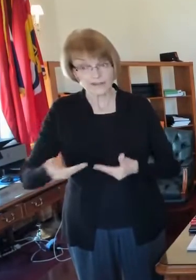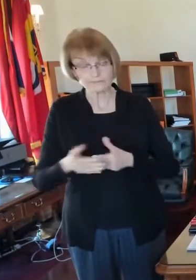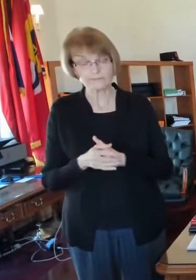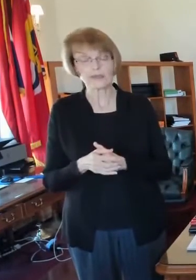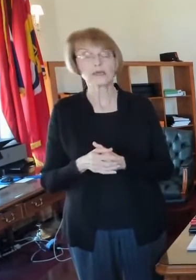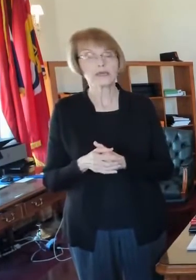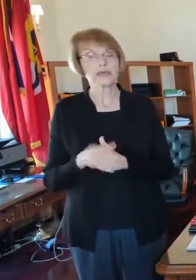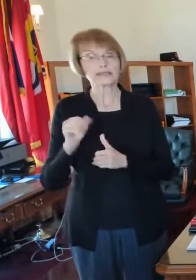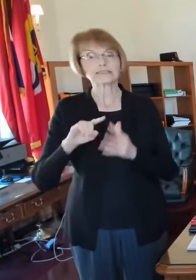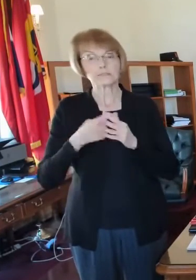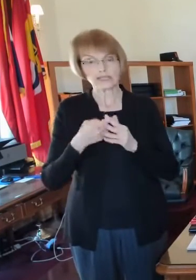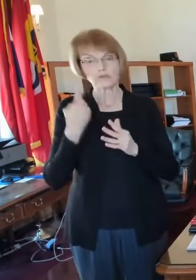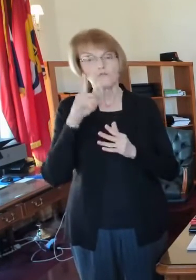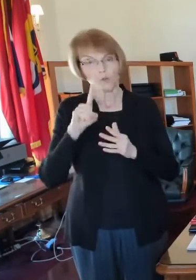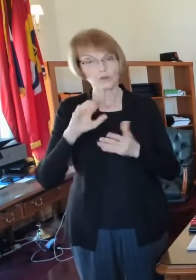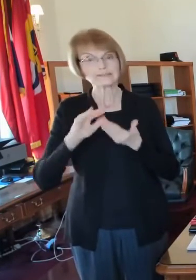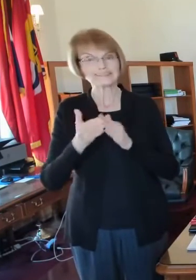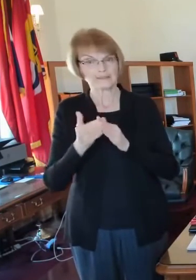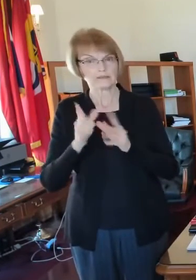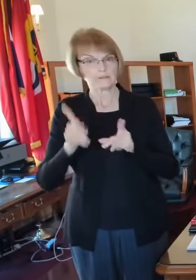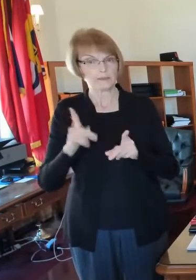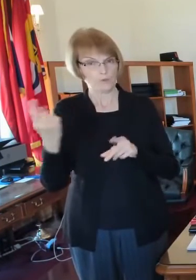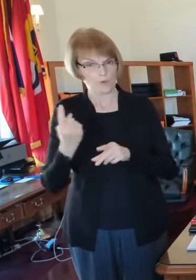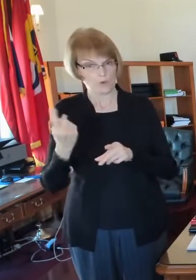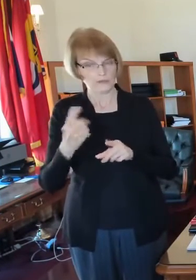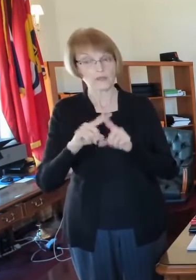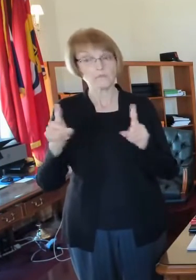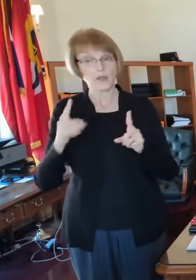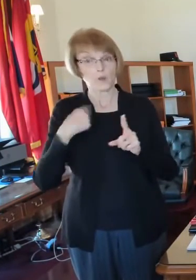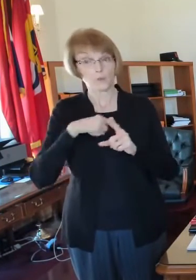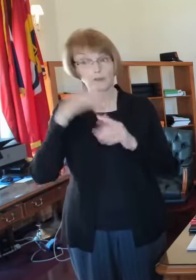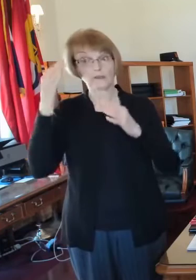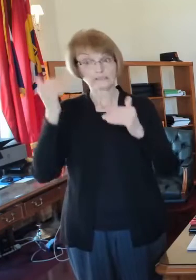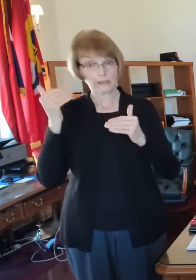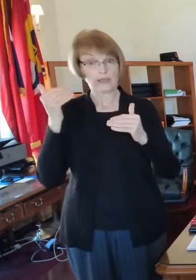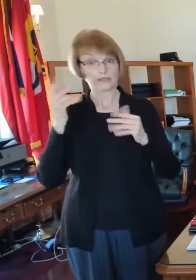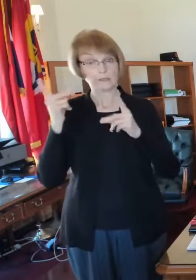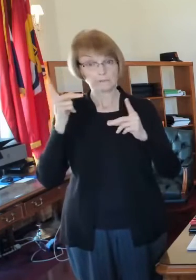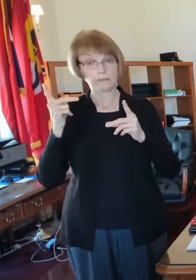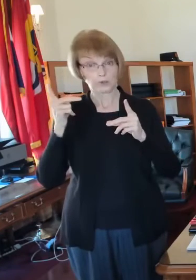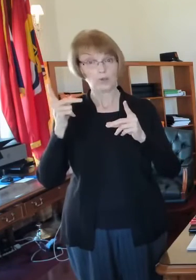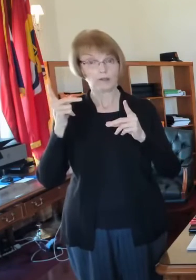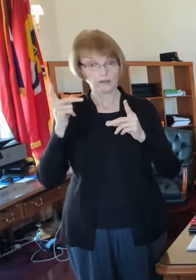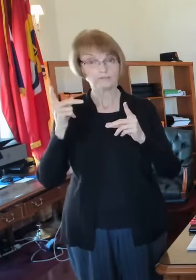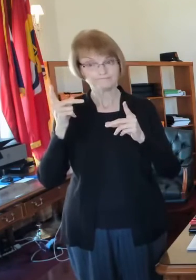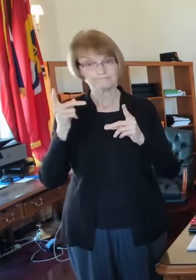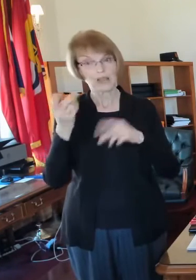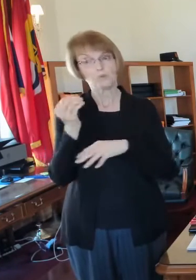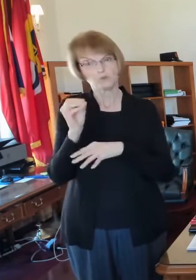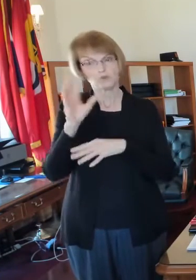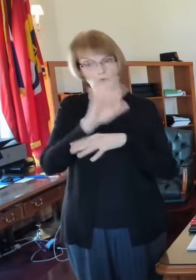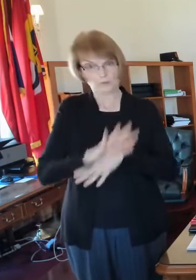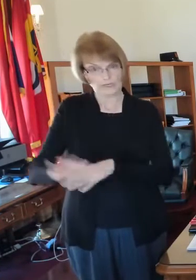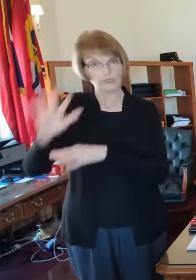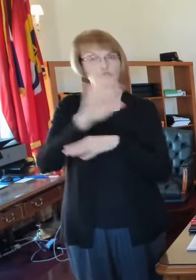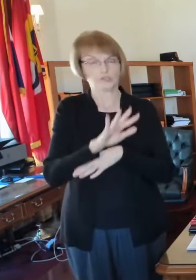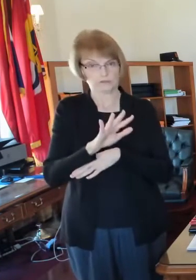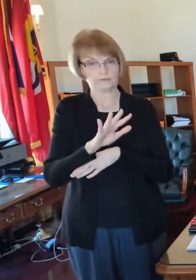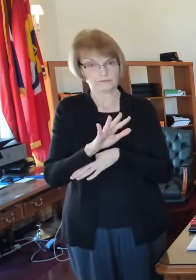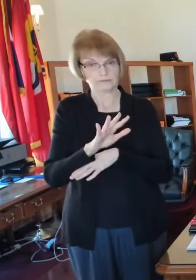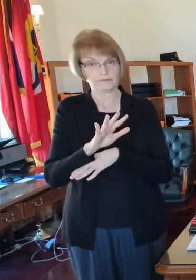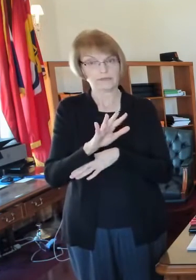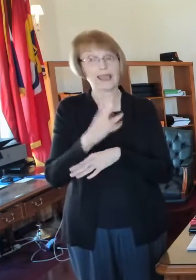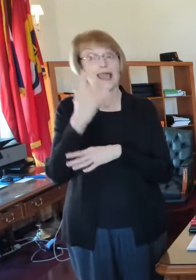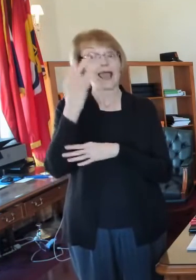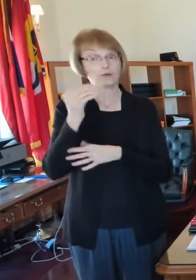begins as for city residents, but we do expect that people in the region, on the Missouri side of the region, will